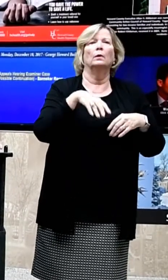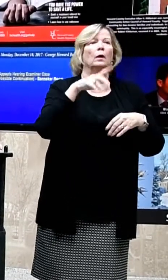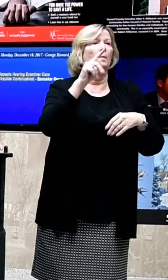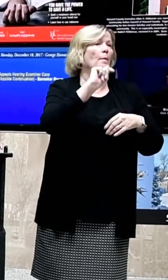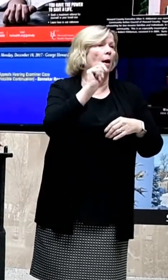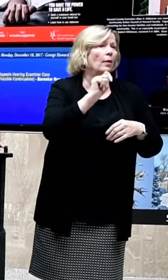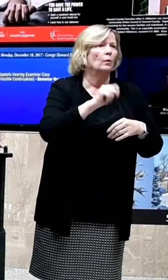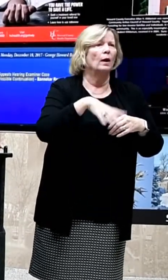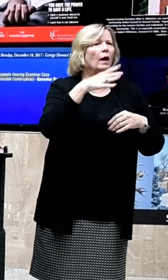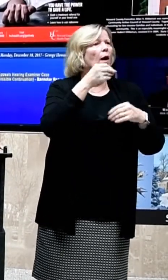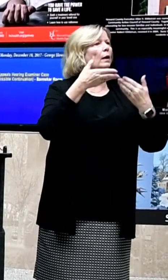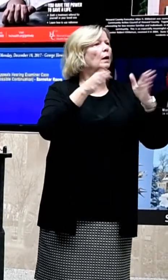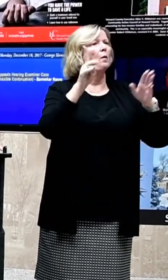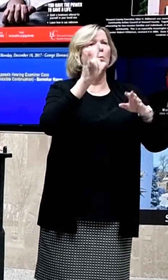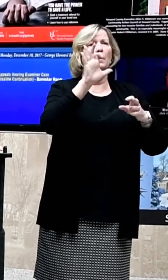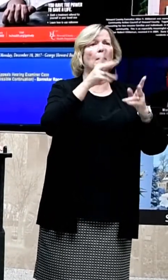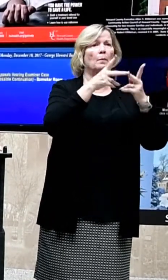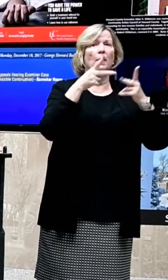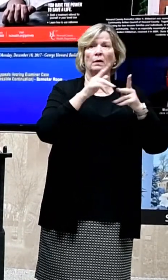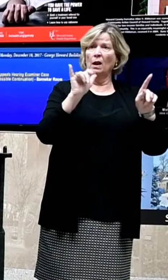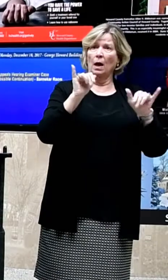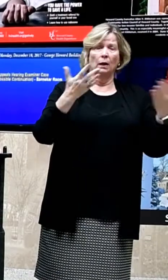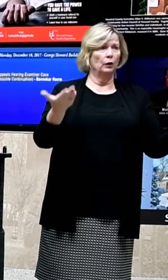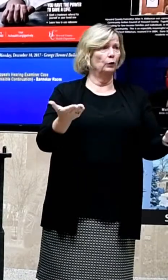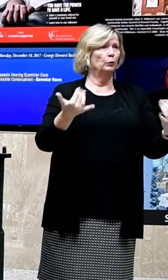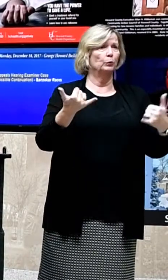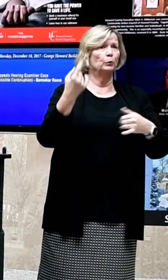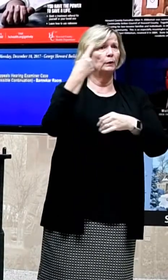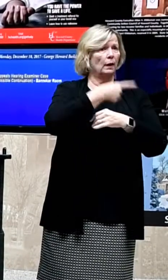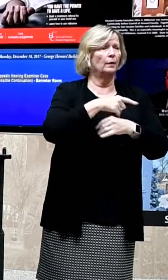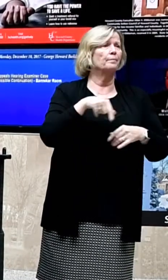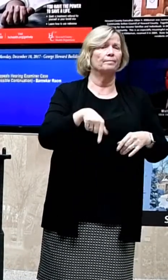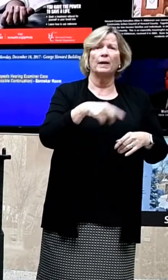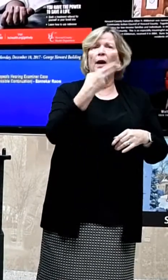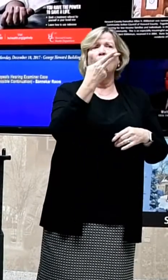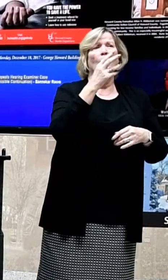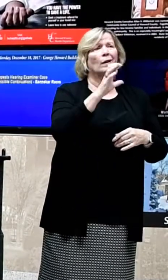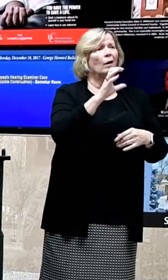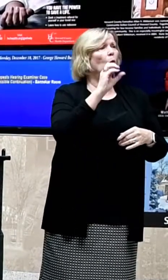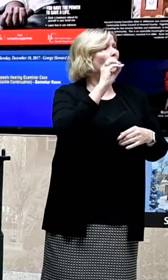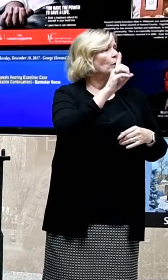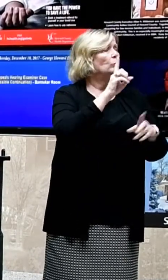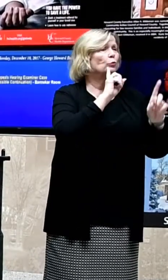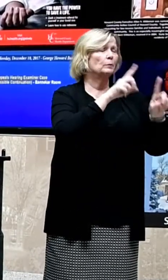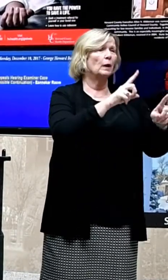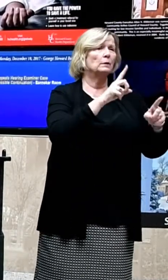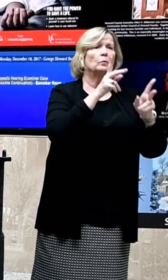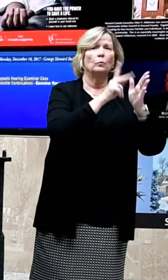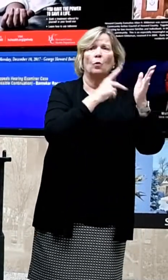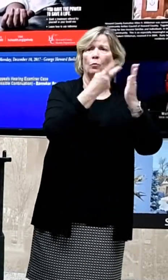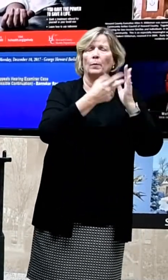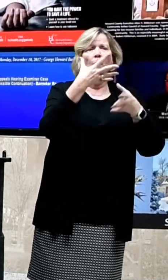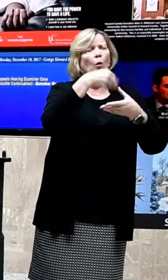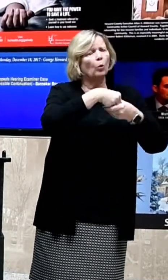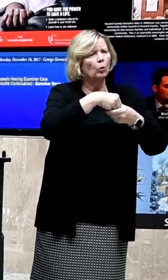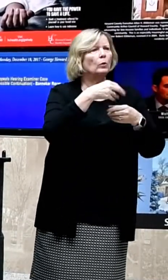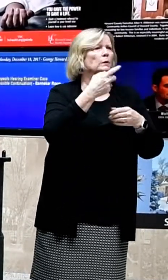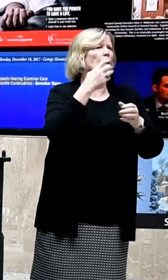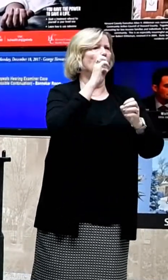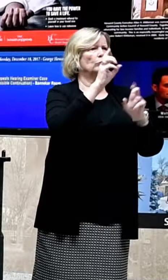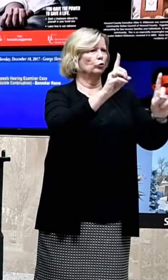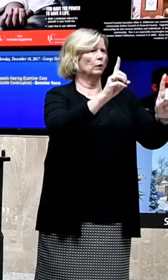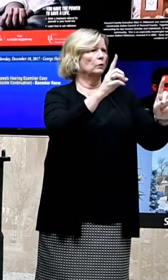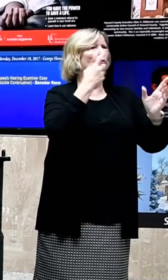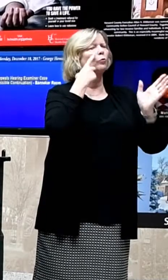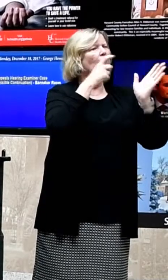public places like we are in today. The Howard County Overdose Response Program includes education about recognizing